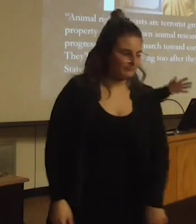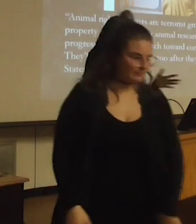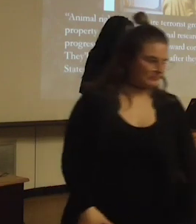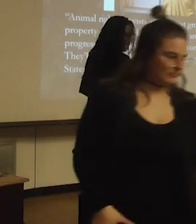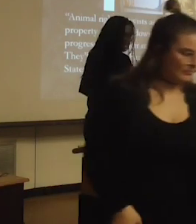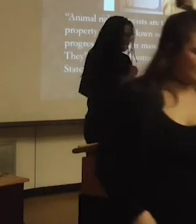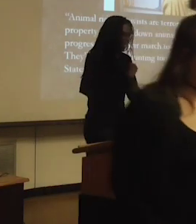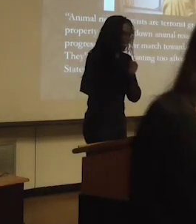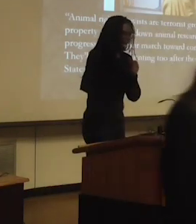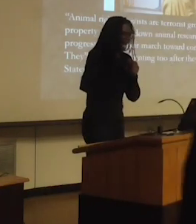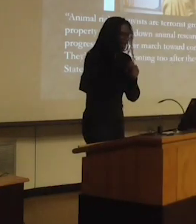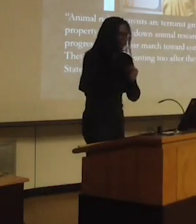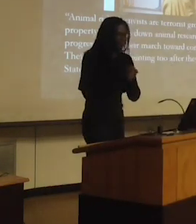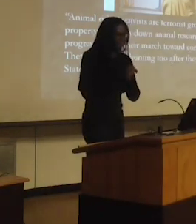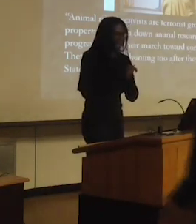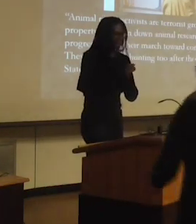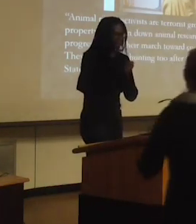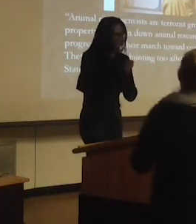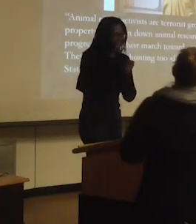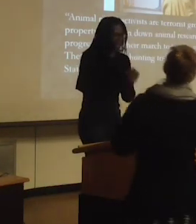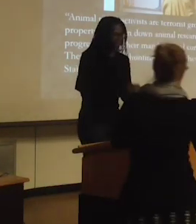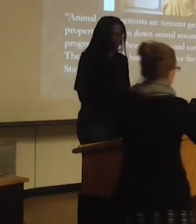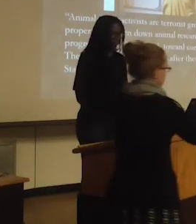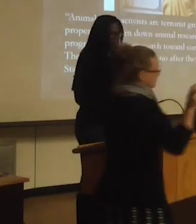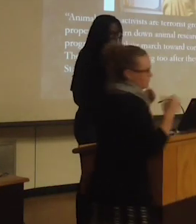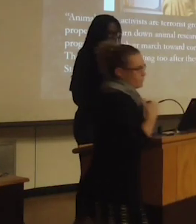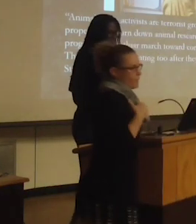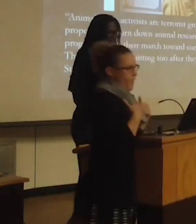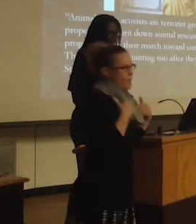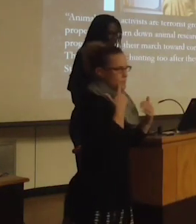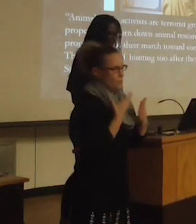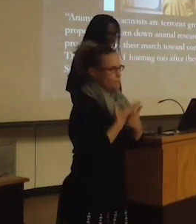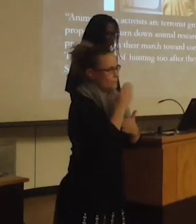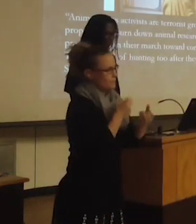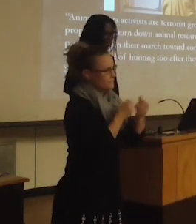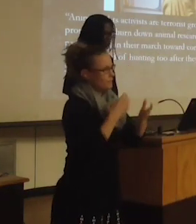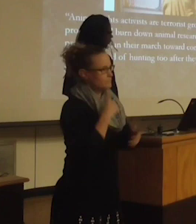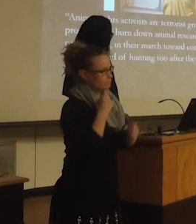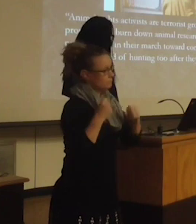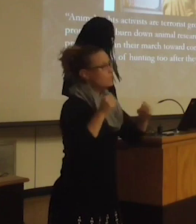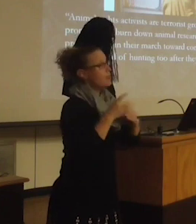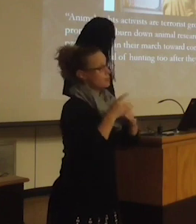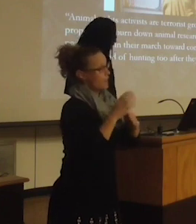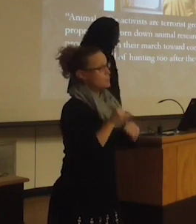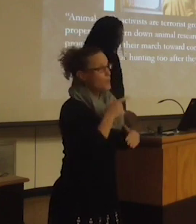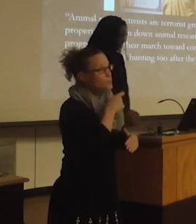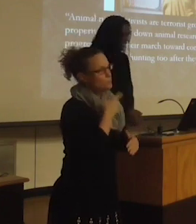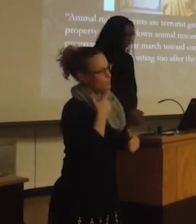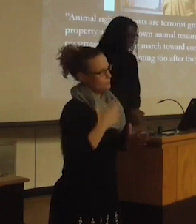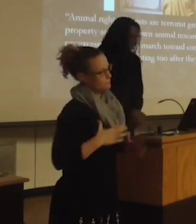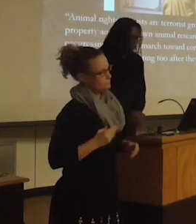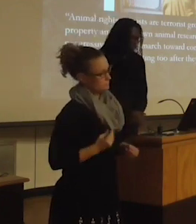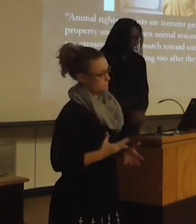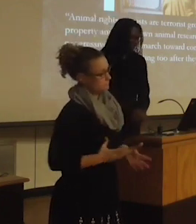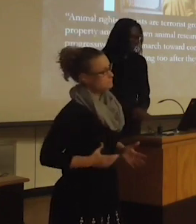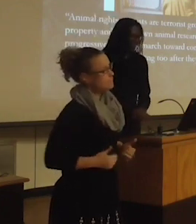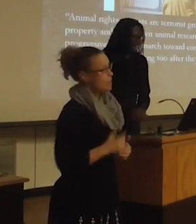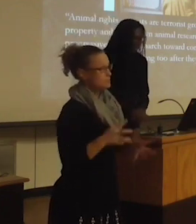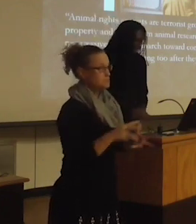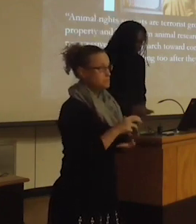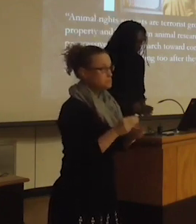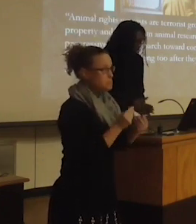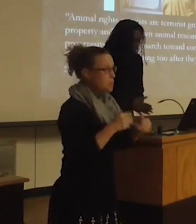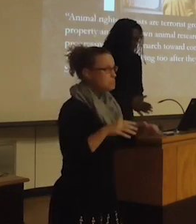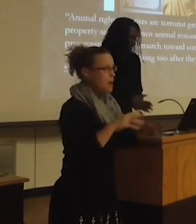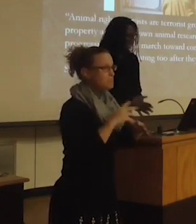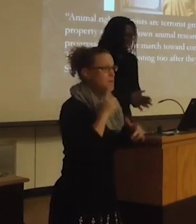trapping advocate. He says, animal rights activists are terrorist groups, mostly led by lesbians, who destroy property and burn